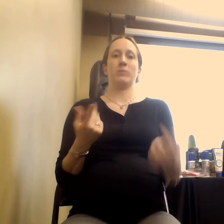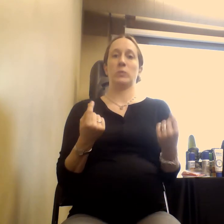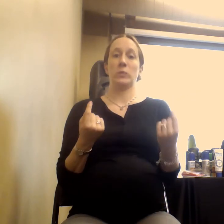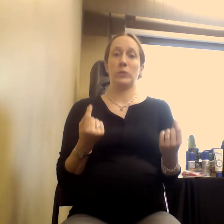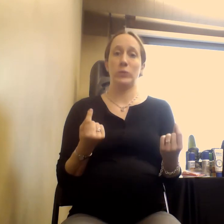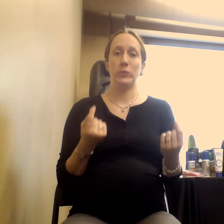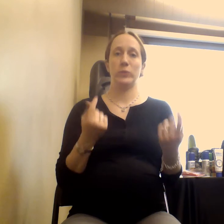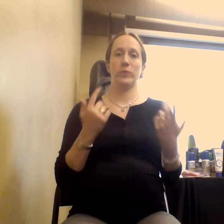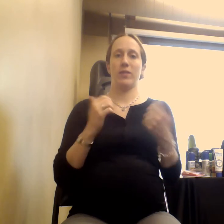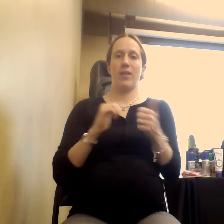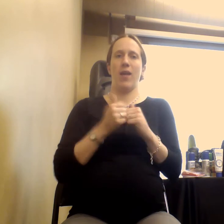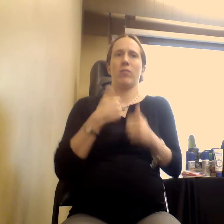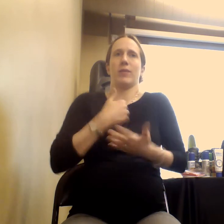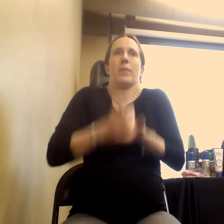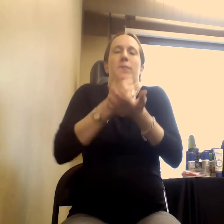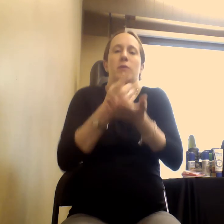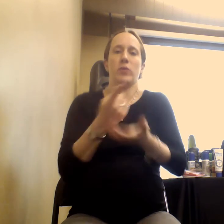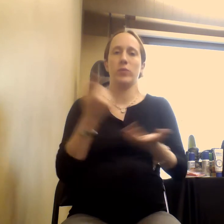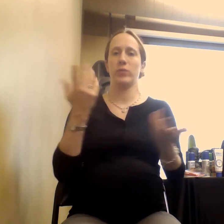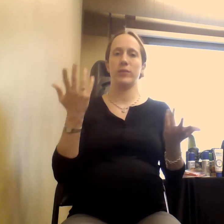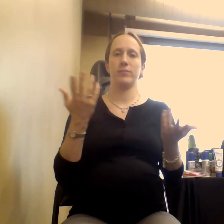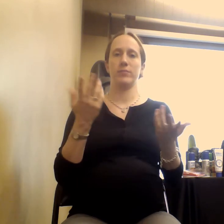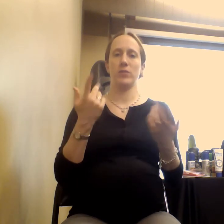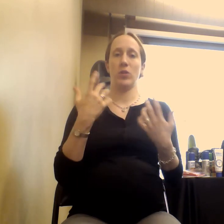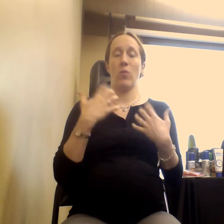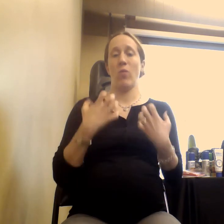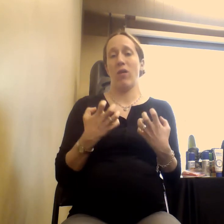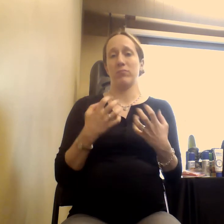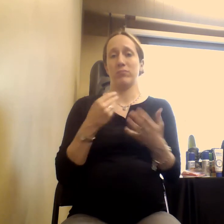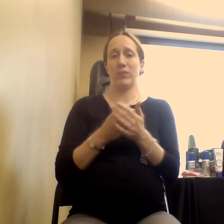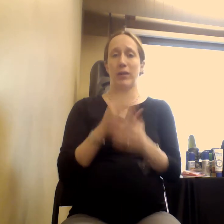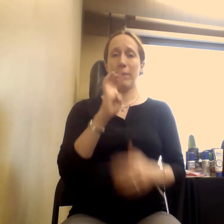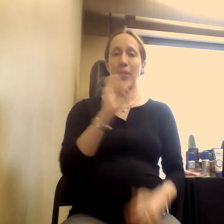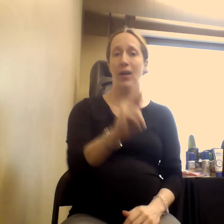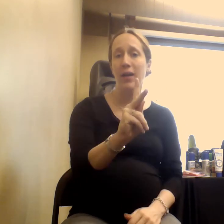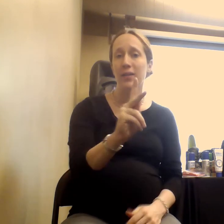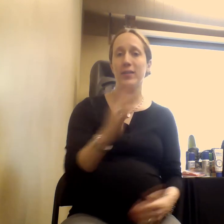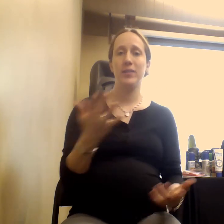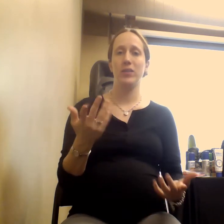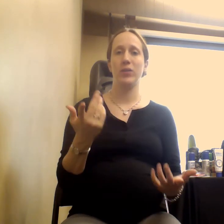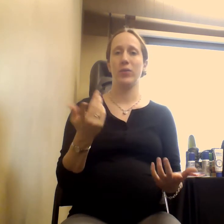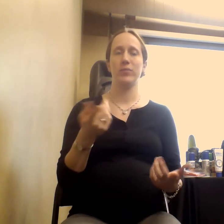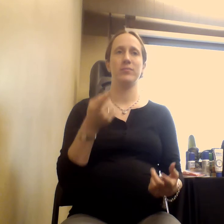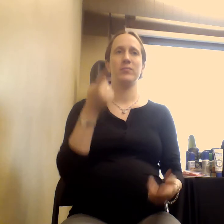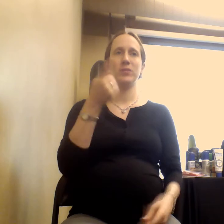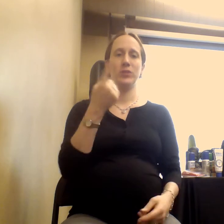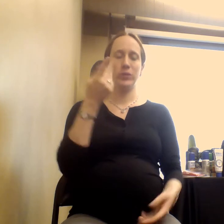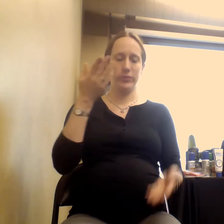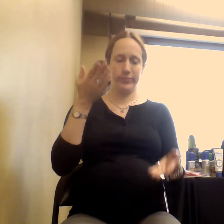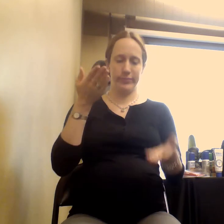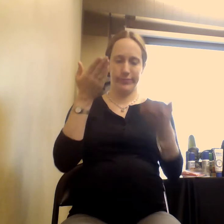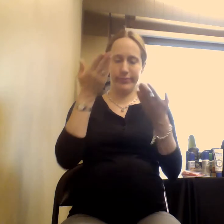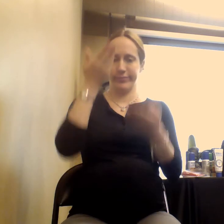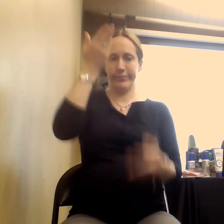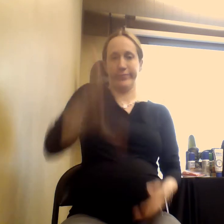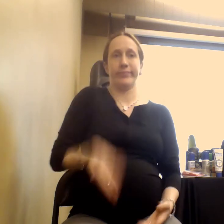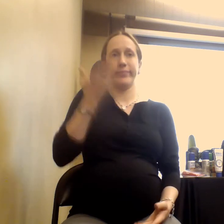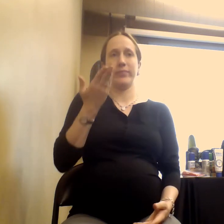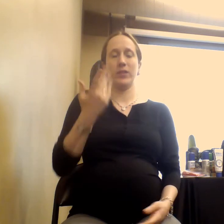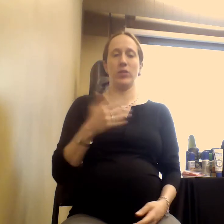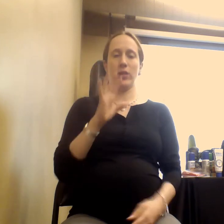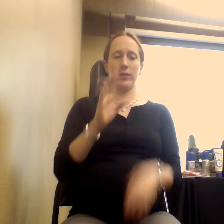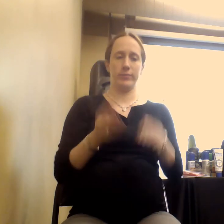you when your heel is hanging off, right? And you're like, I don't know what happened. I just had it with all of my camping stuff and